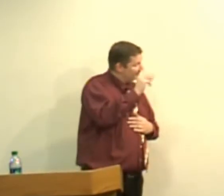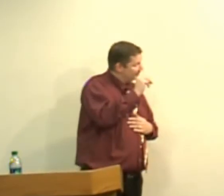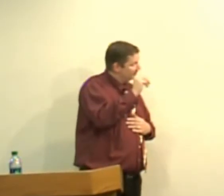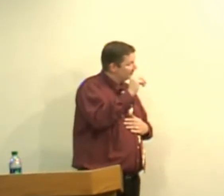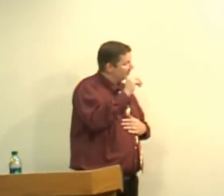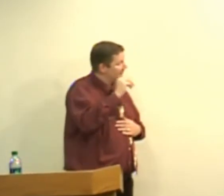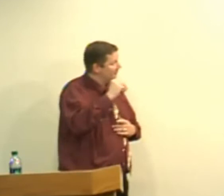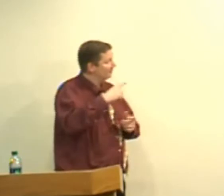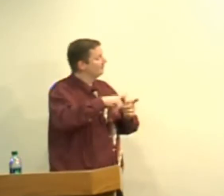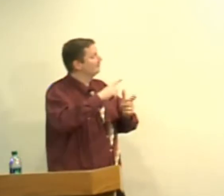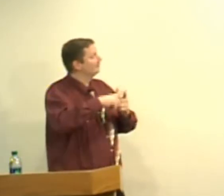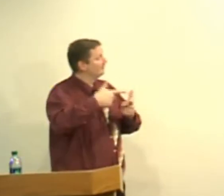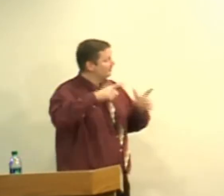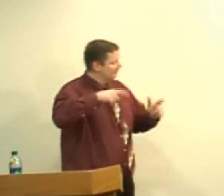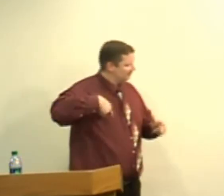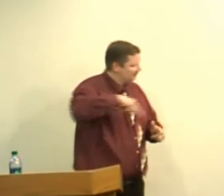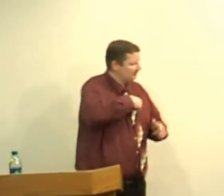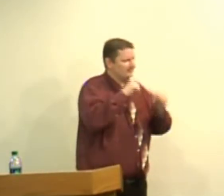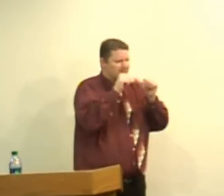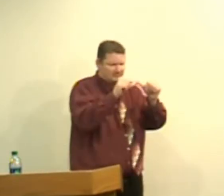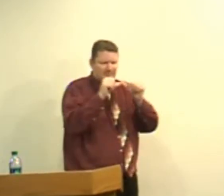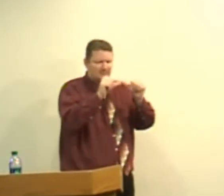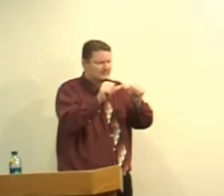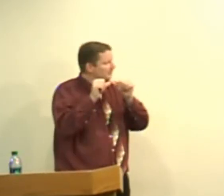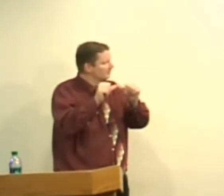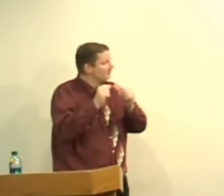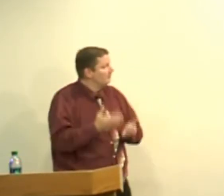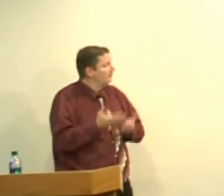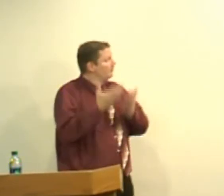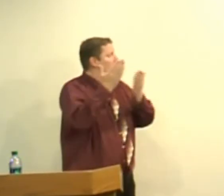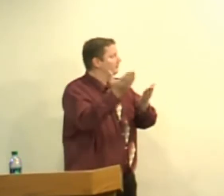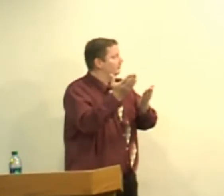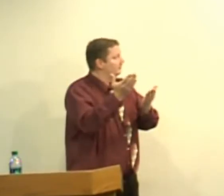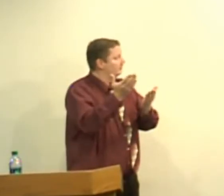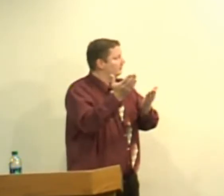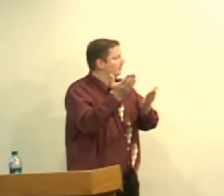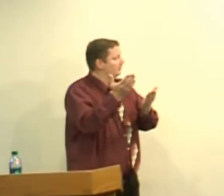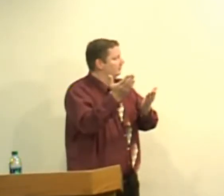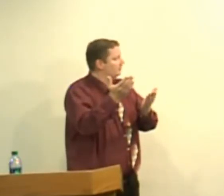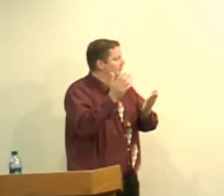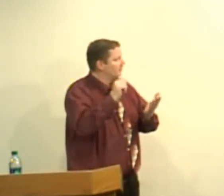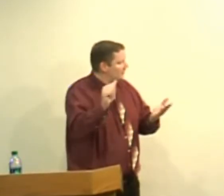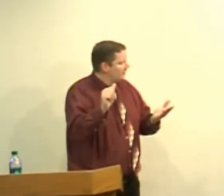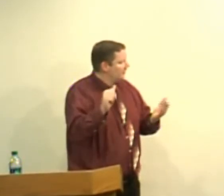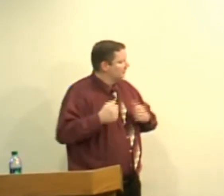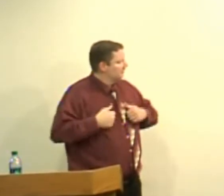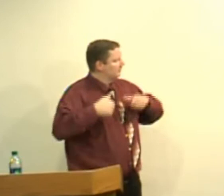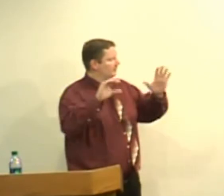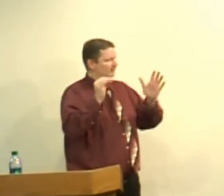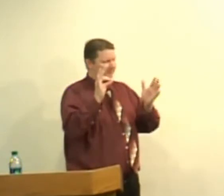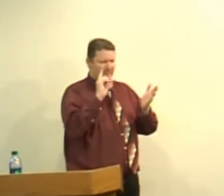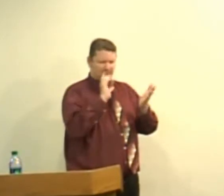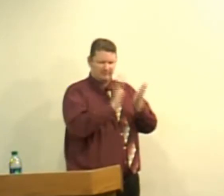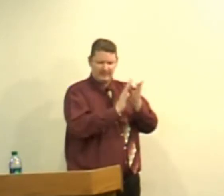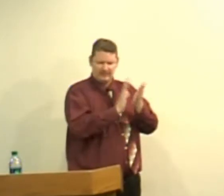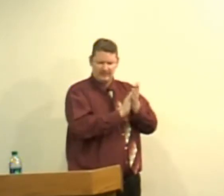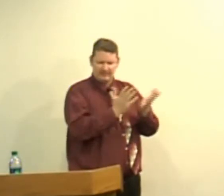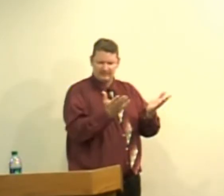to 16. 15. says, 15. Through Him. Then let us continually offer up a